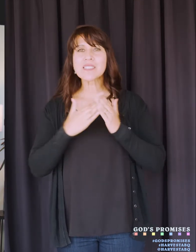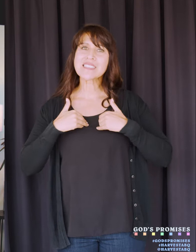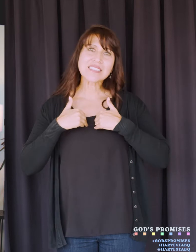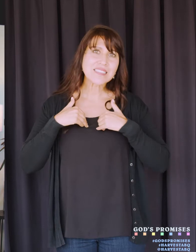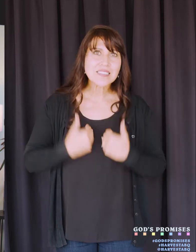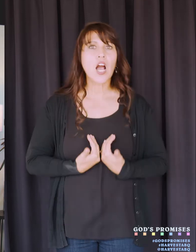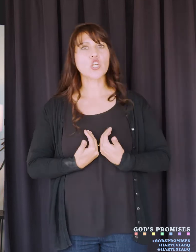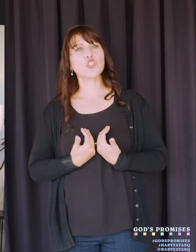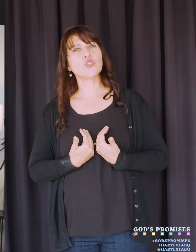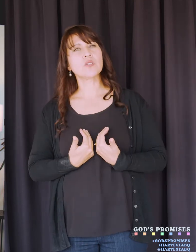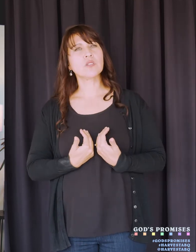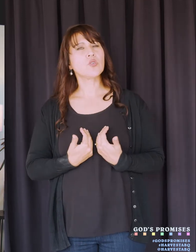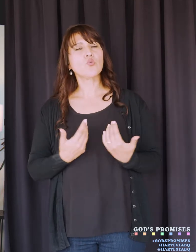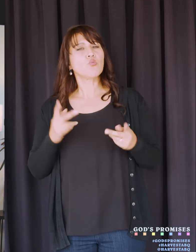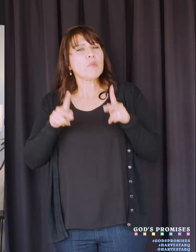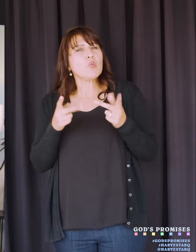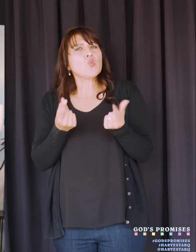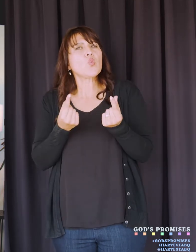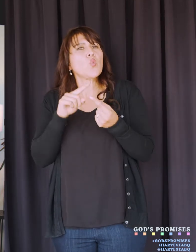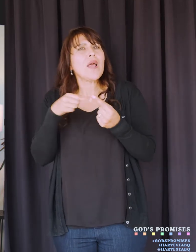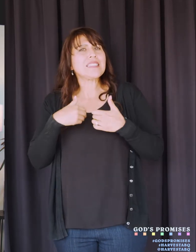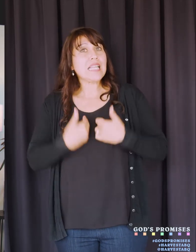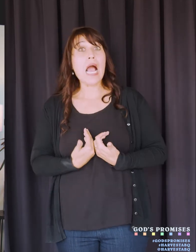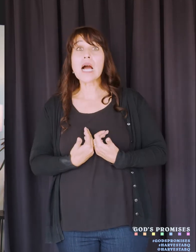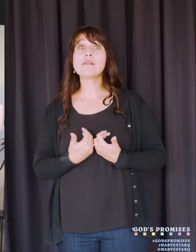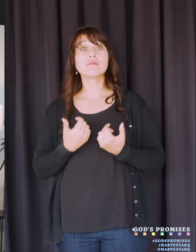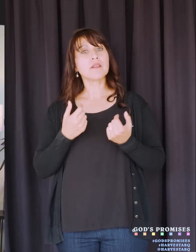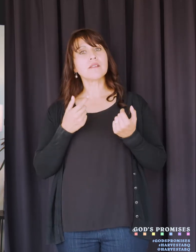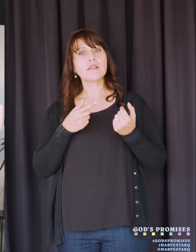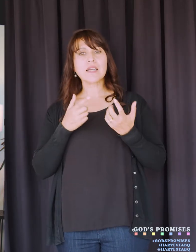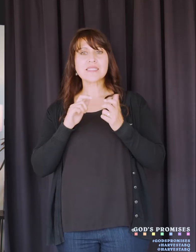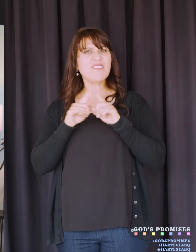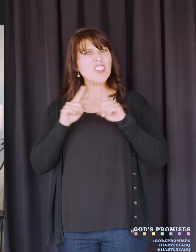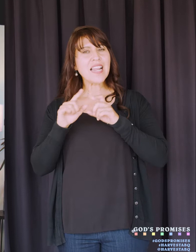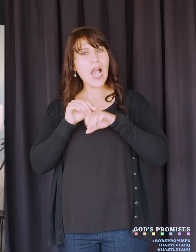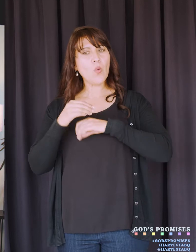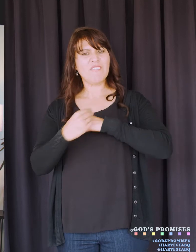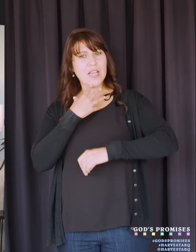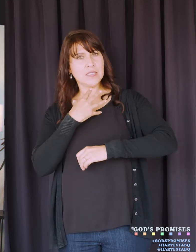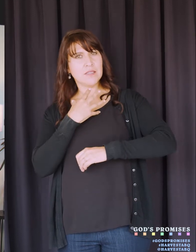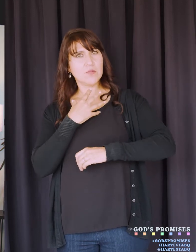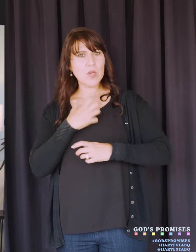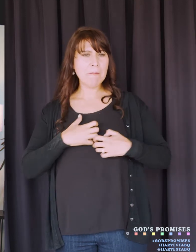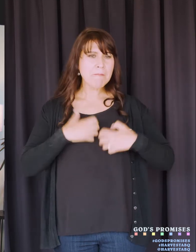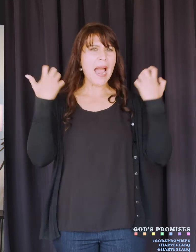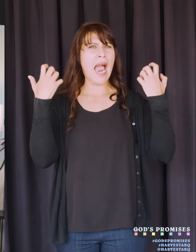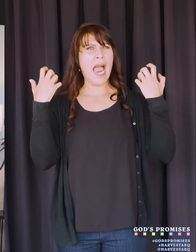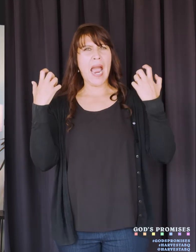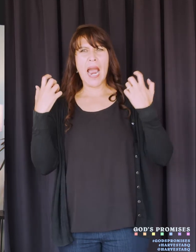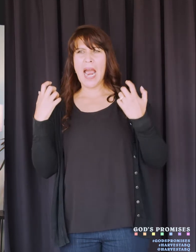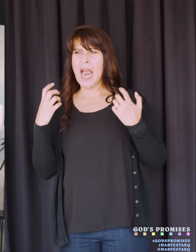tired. What do people do when they get tired? There's all kinds of ways it affects us. We get mad at people. Our